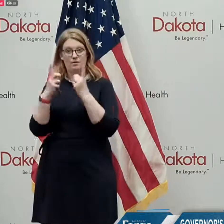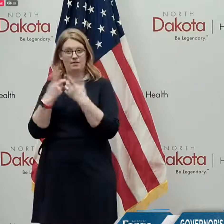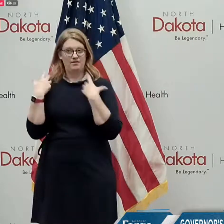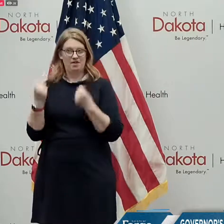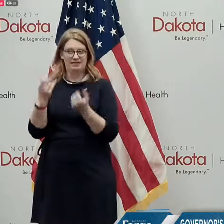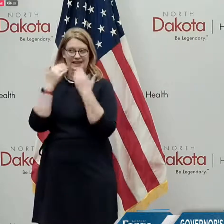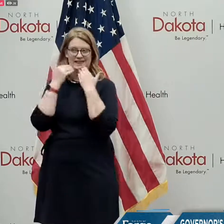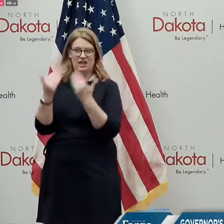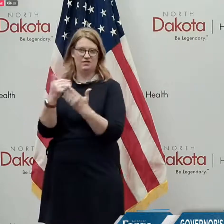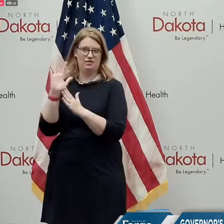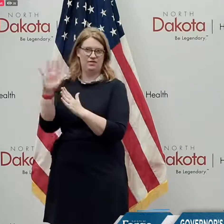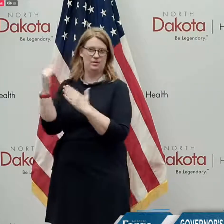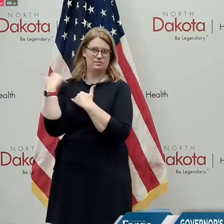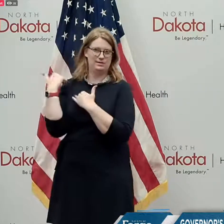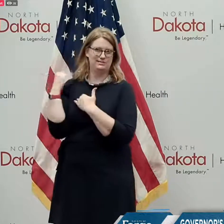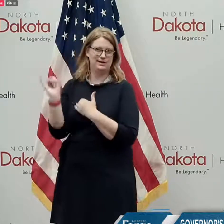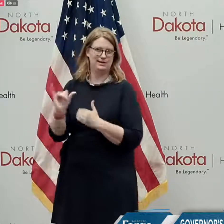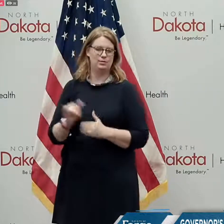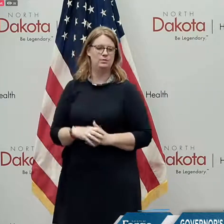well.